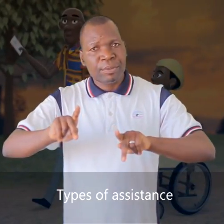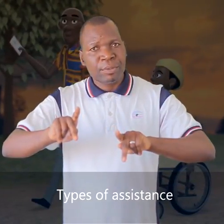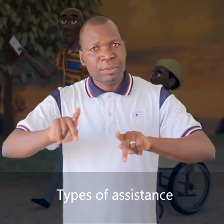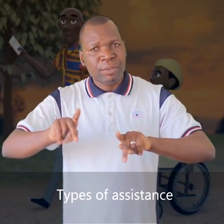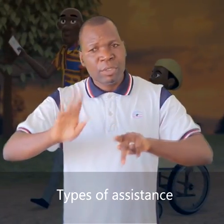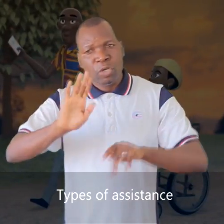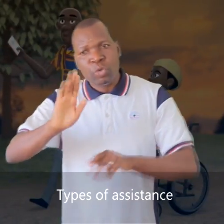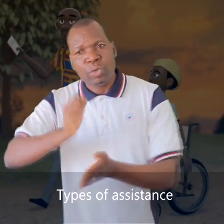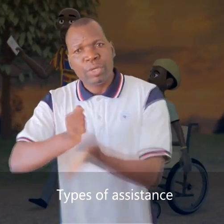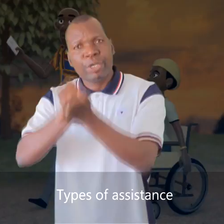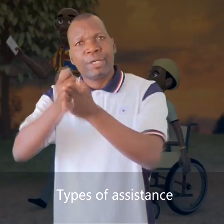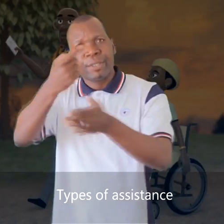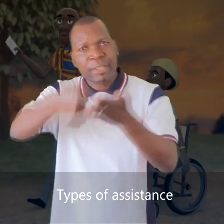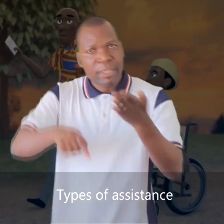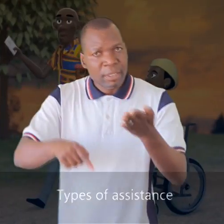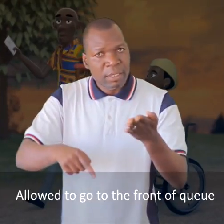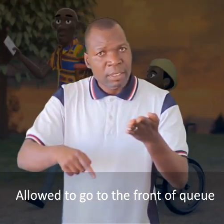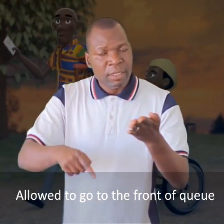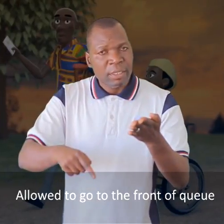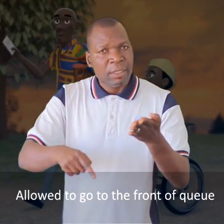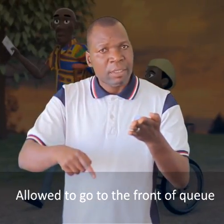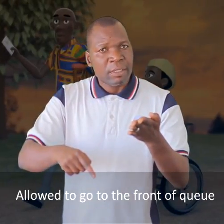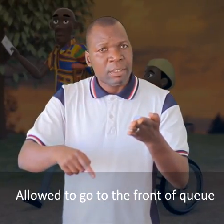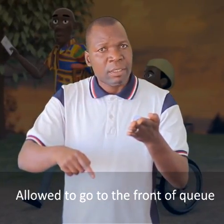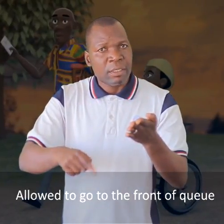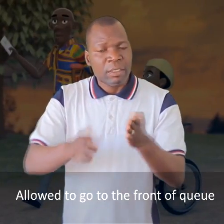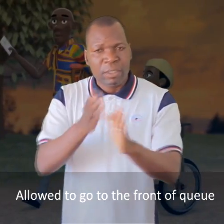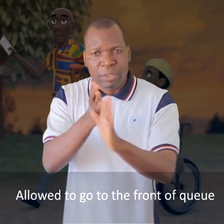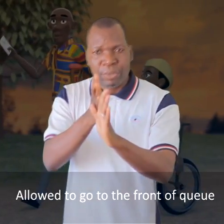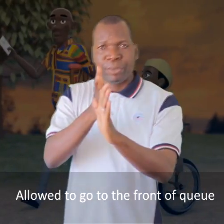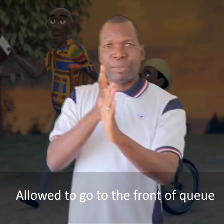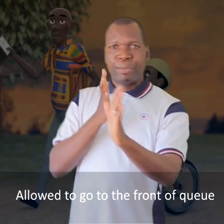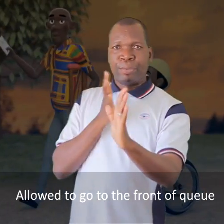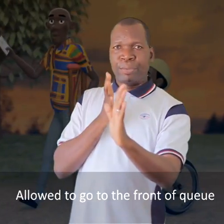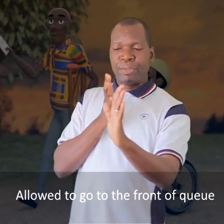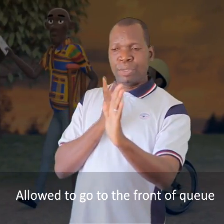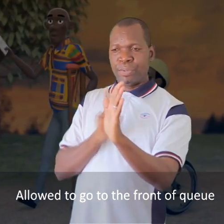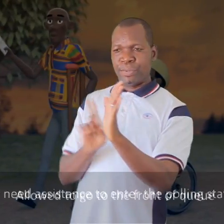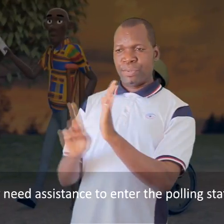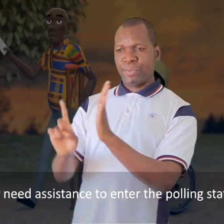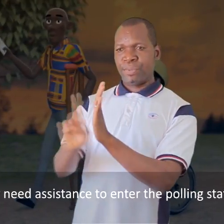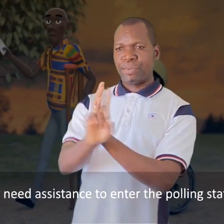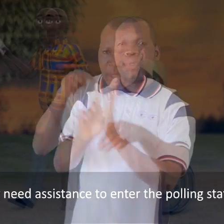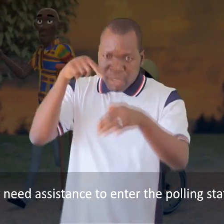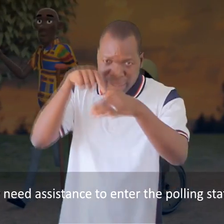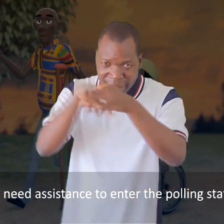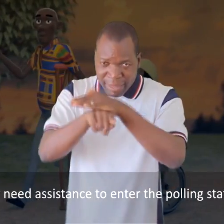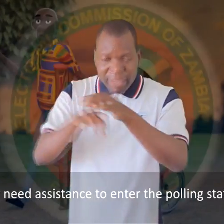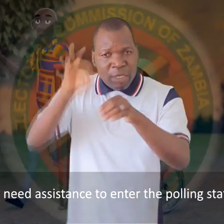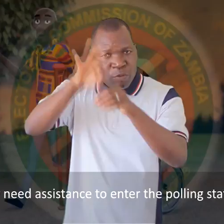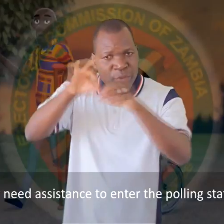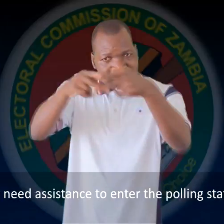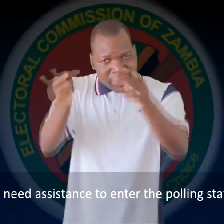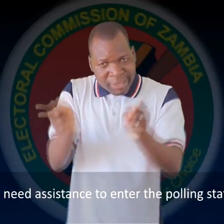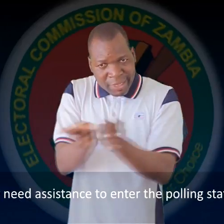Types of assistance. Allowed to go to the front of a queue. May need assistance to enter the polling station.